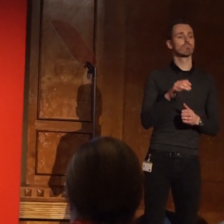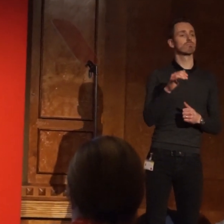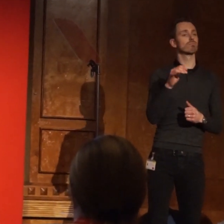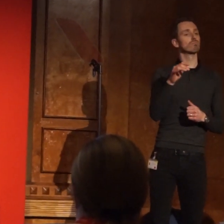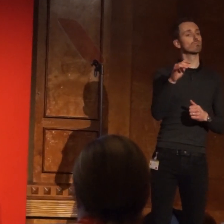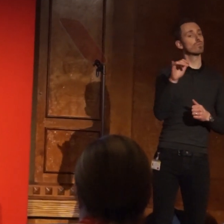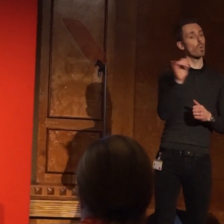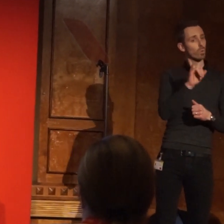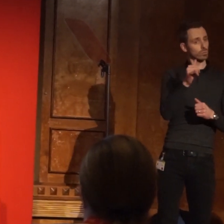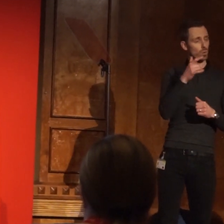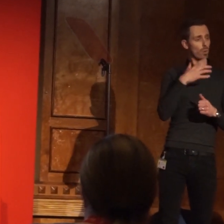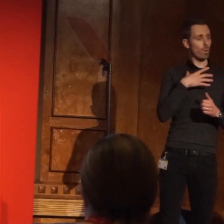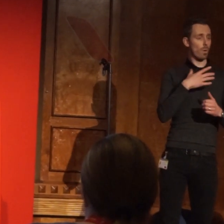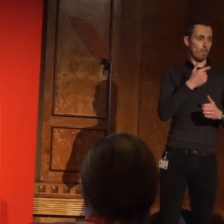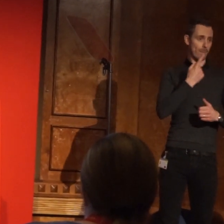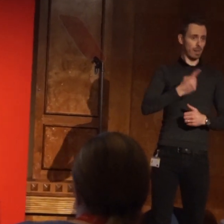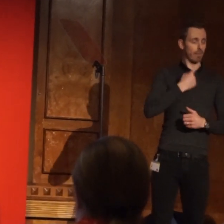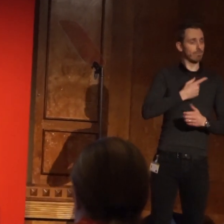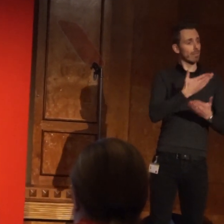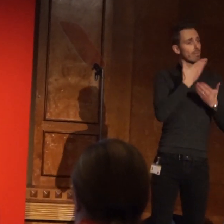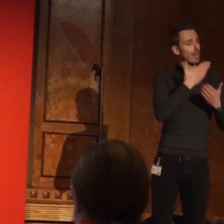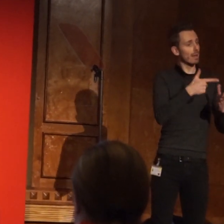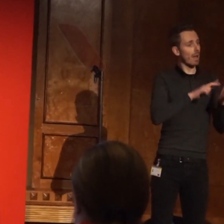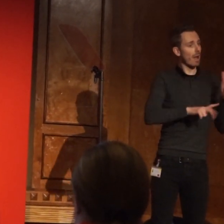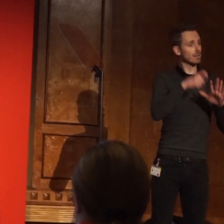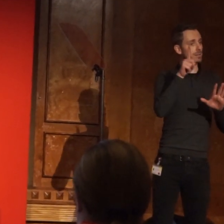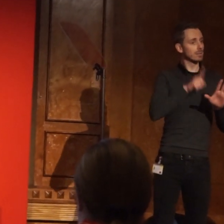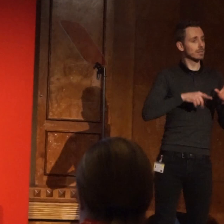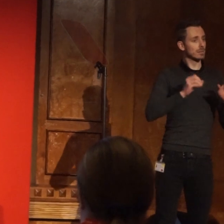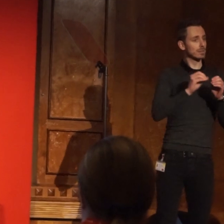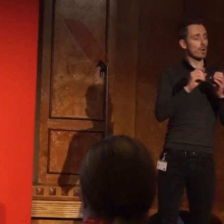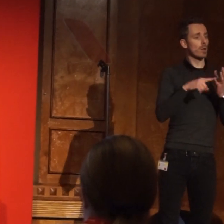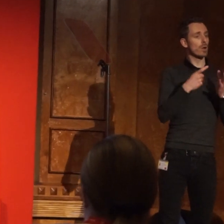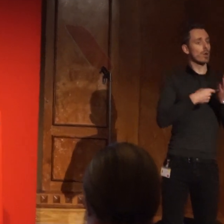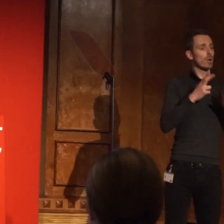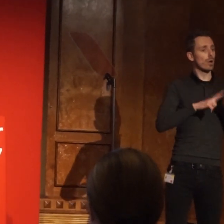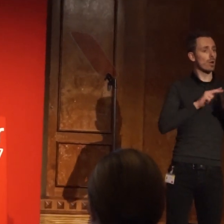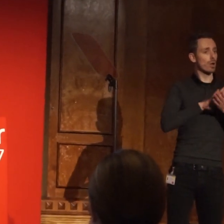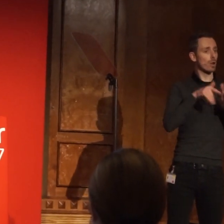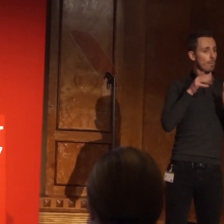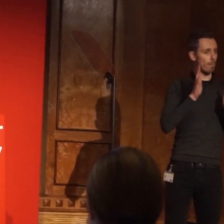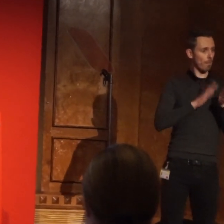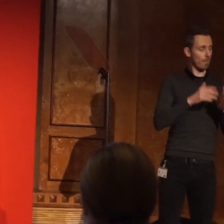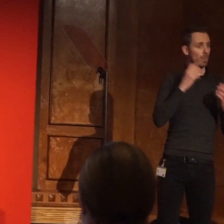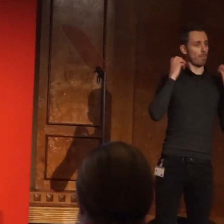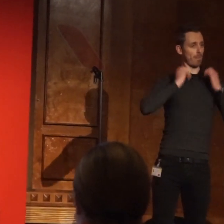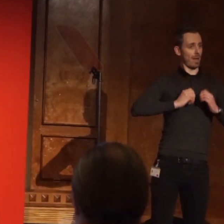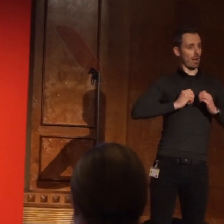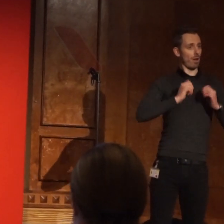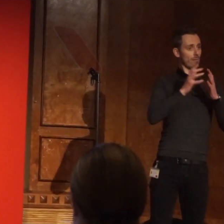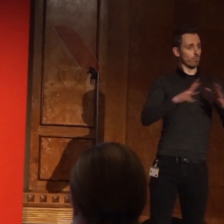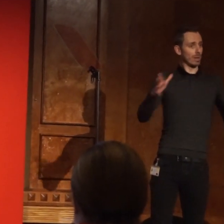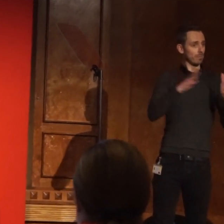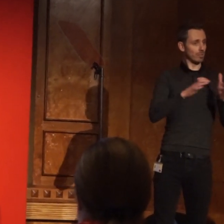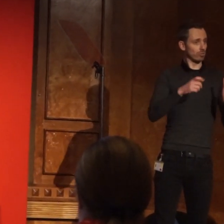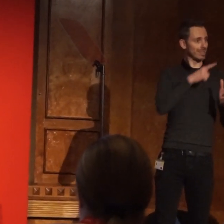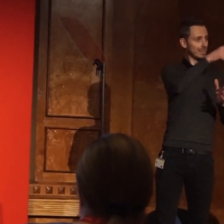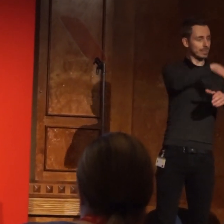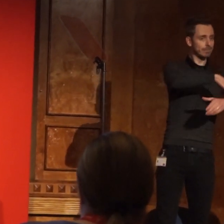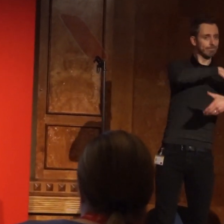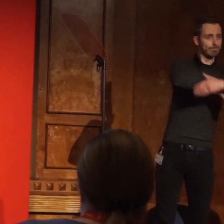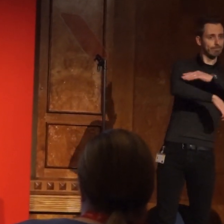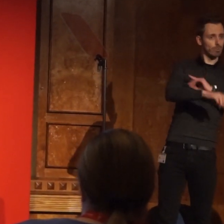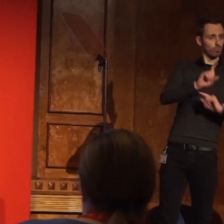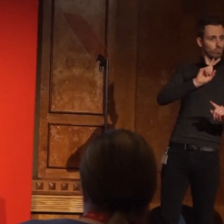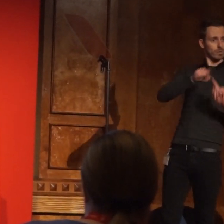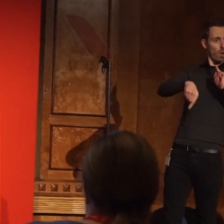Very big and very personal thank you to Andy Burnham, the Mayor of Greater Manchester, for his response to the attack and his